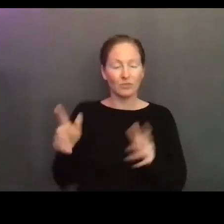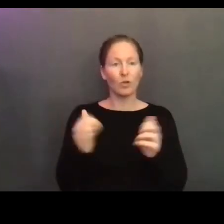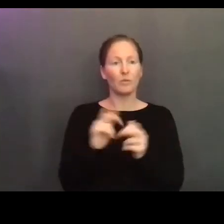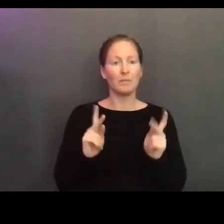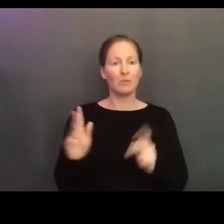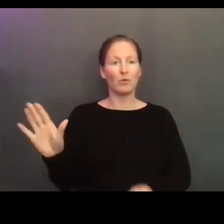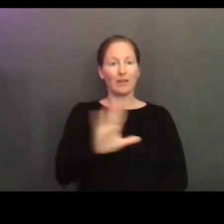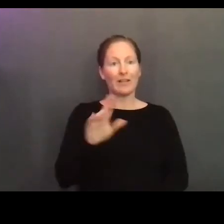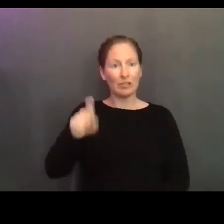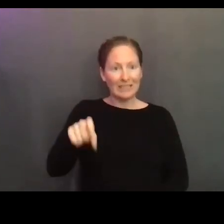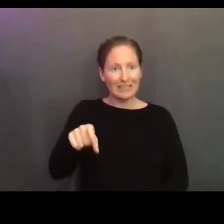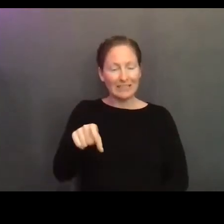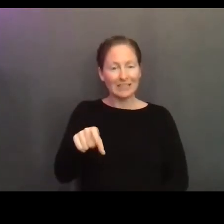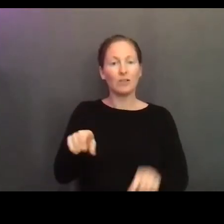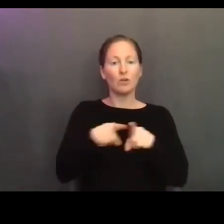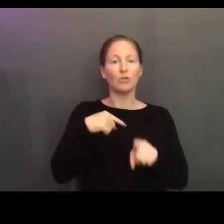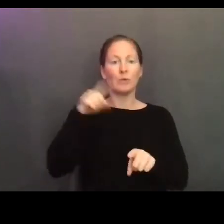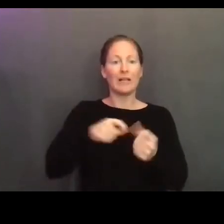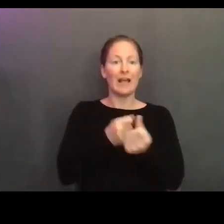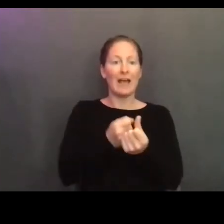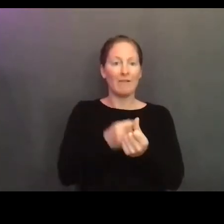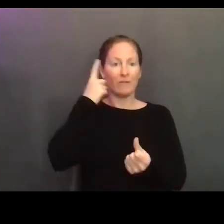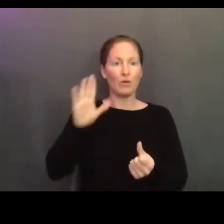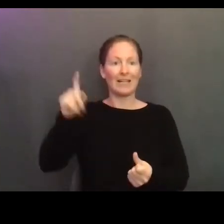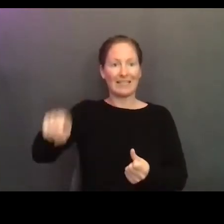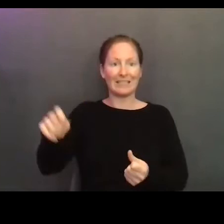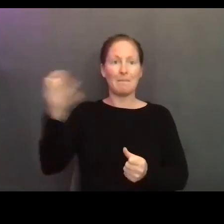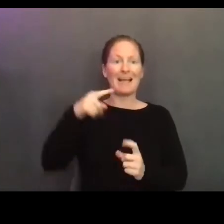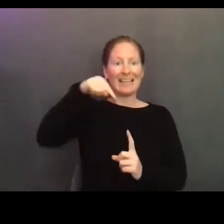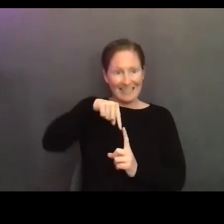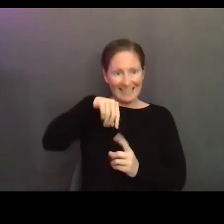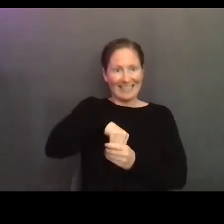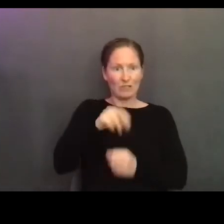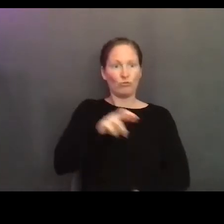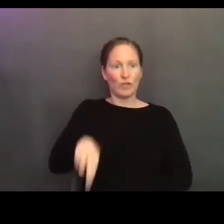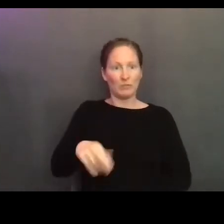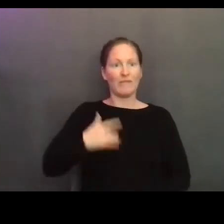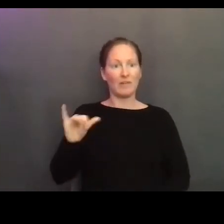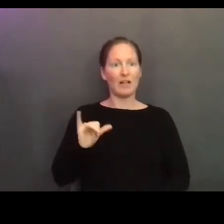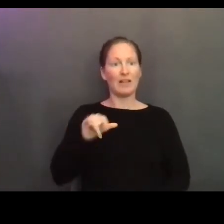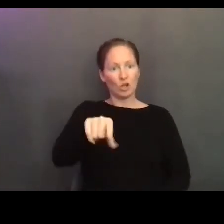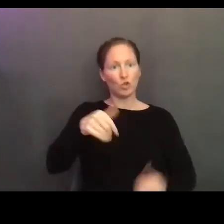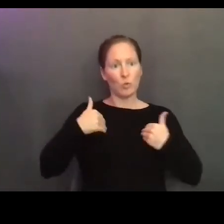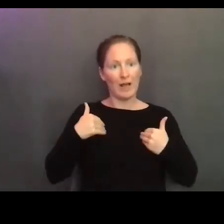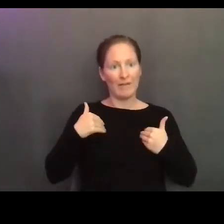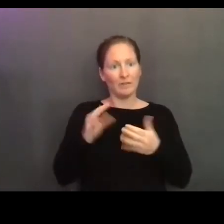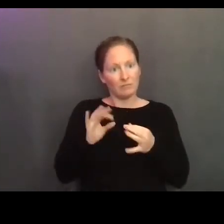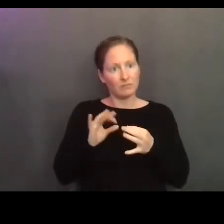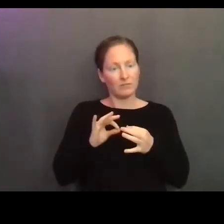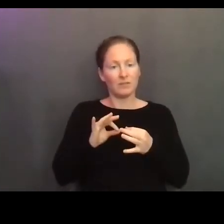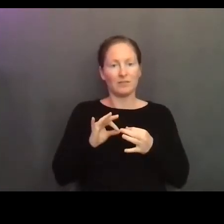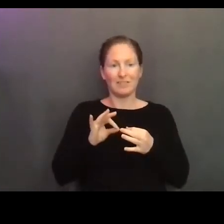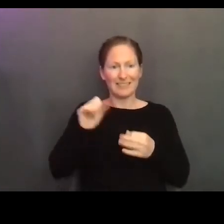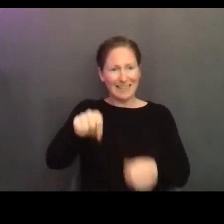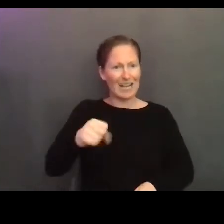do a better job of advocating for those needs back in Richmond so that you feel like you have a voice, because you do. And it's so important that we give that voice to you and